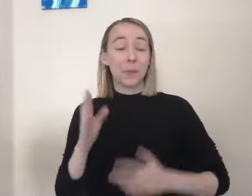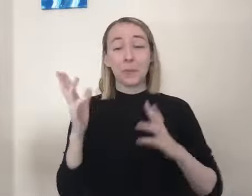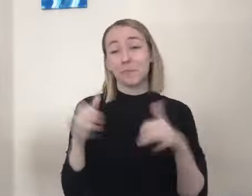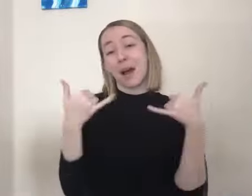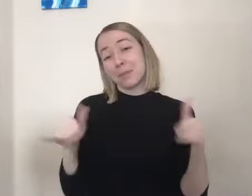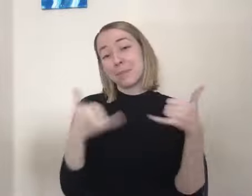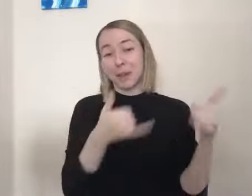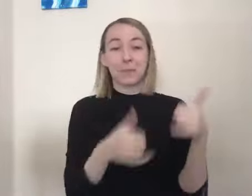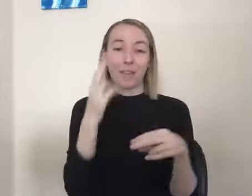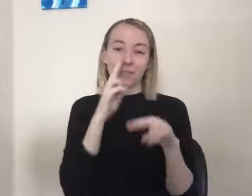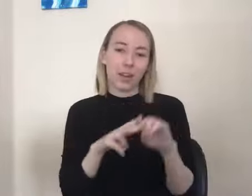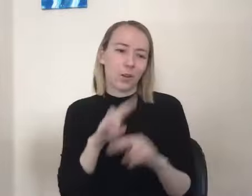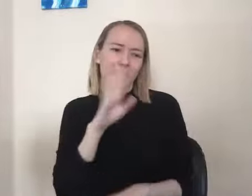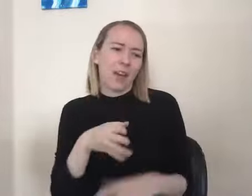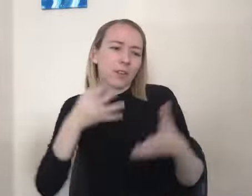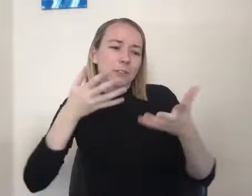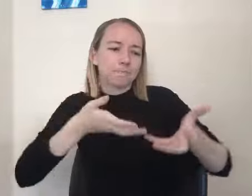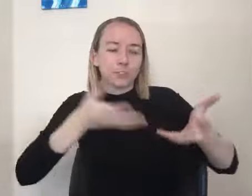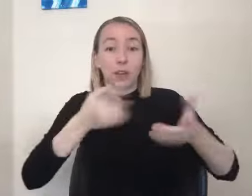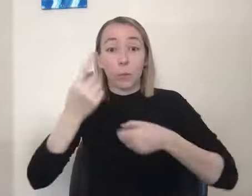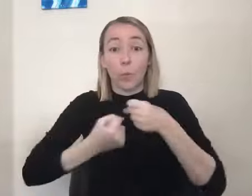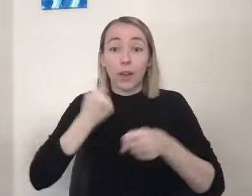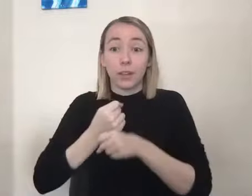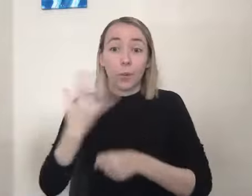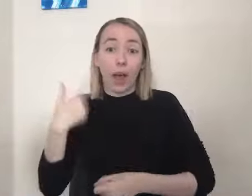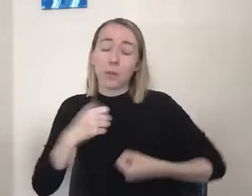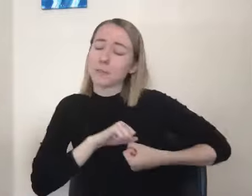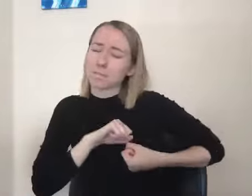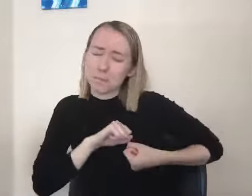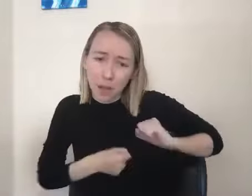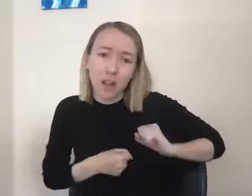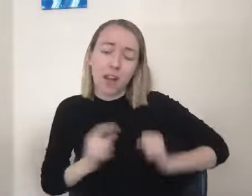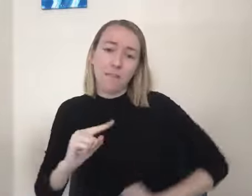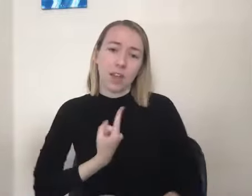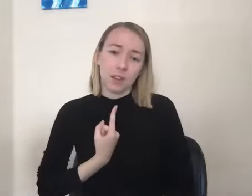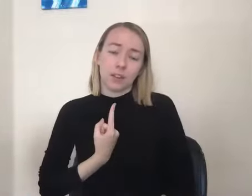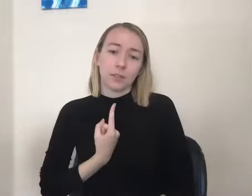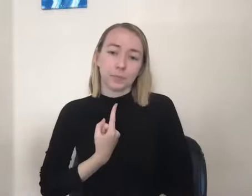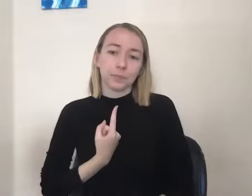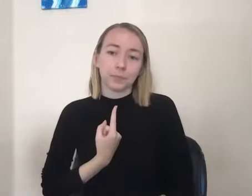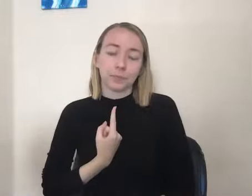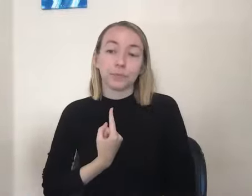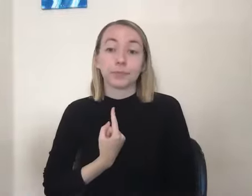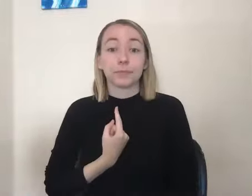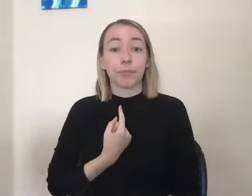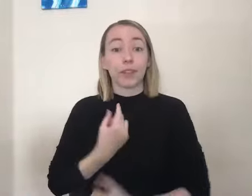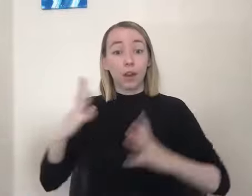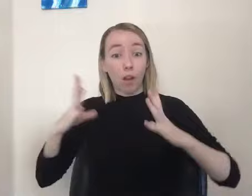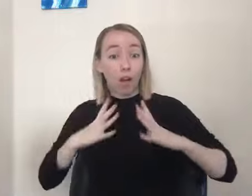us with all this fallout for his carry on, and he was doing, as I thought, living the life of Riley, sober, having a wonderful